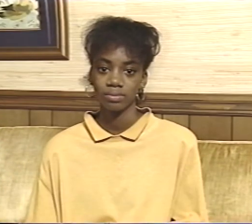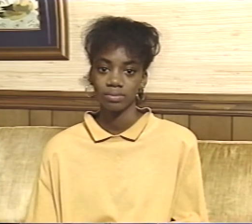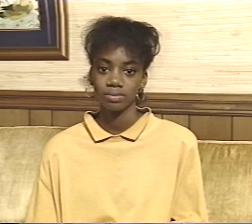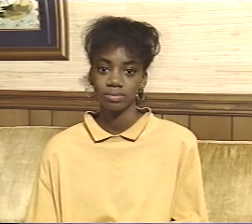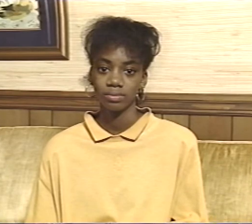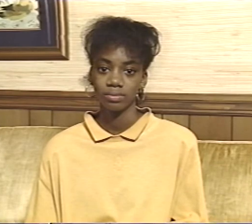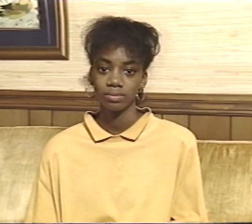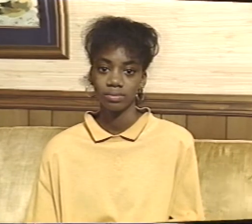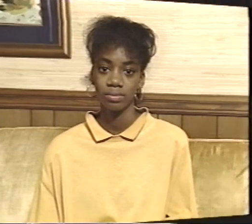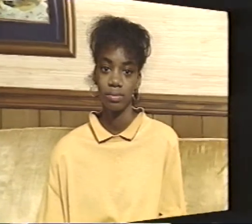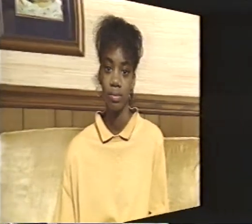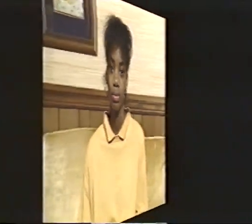Third.